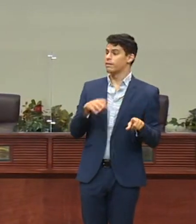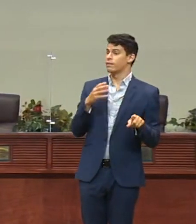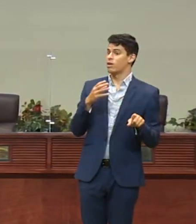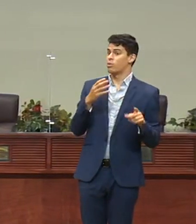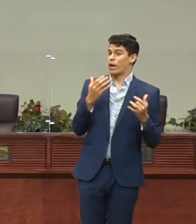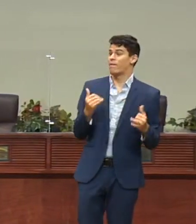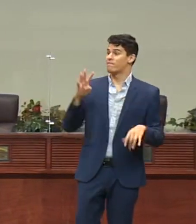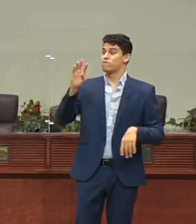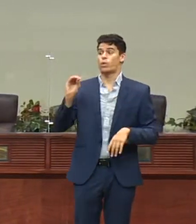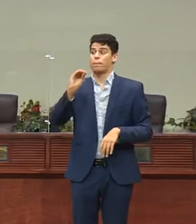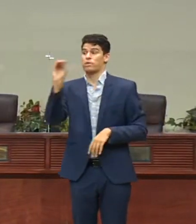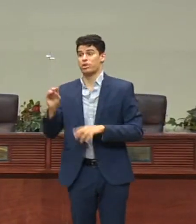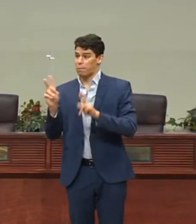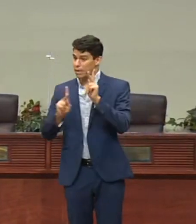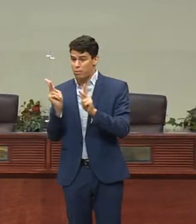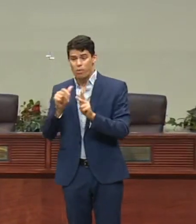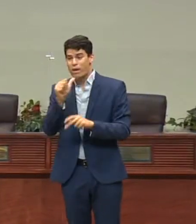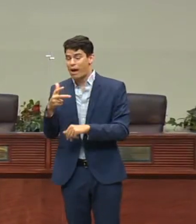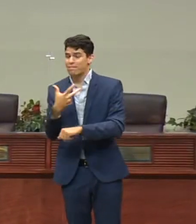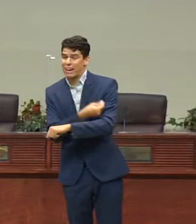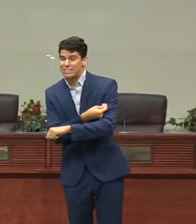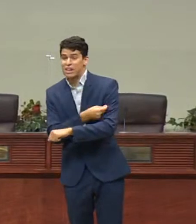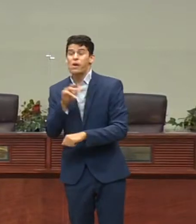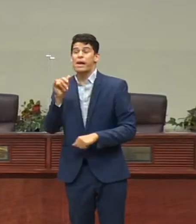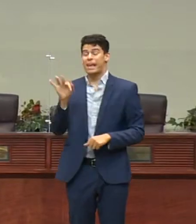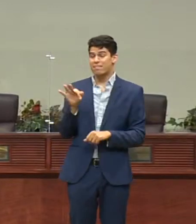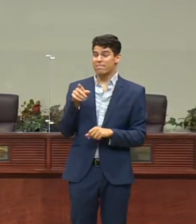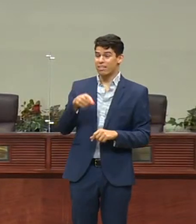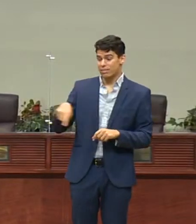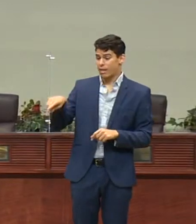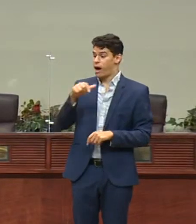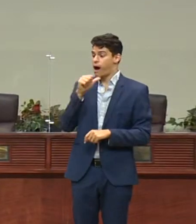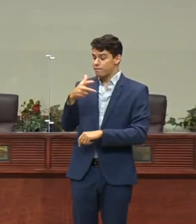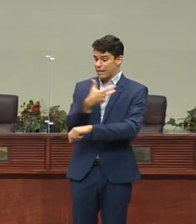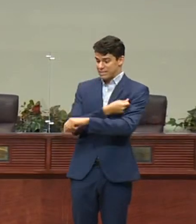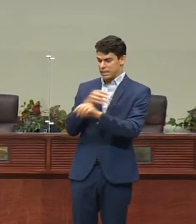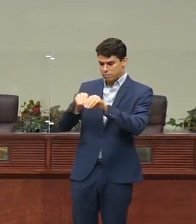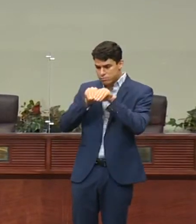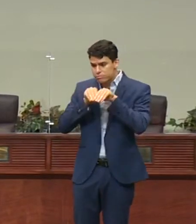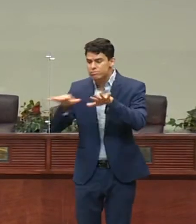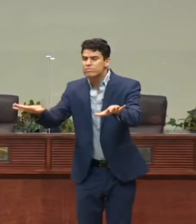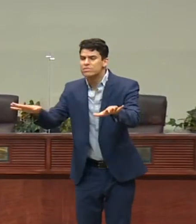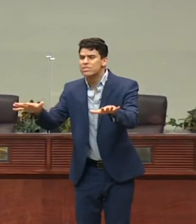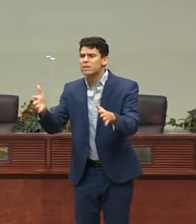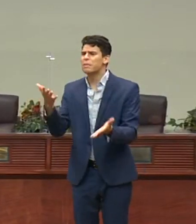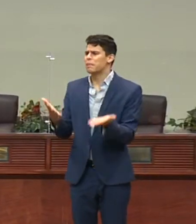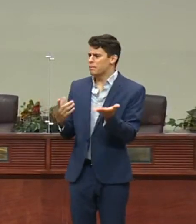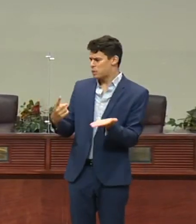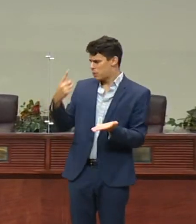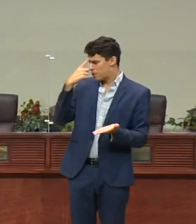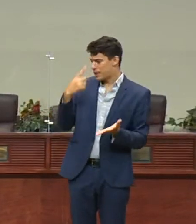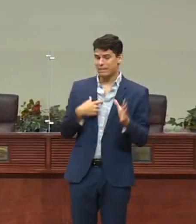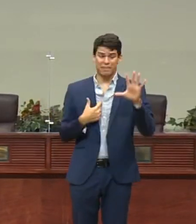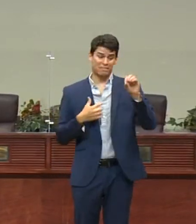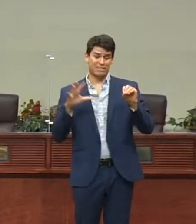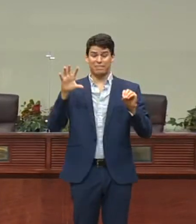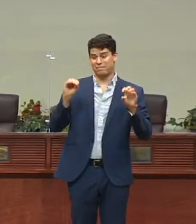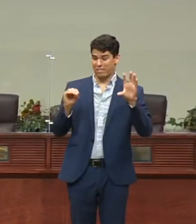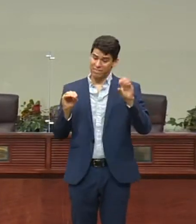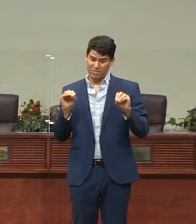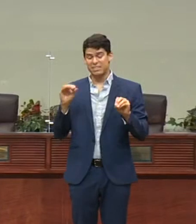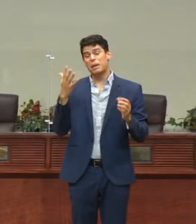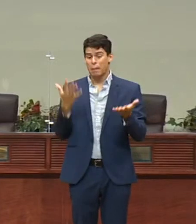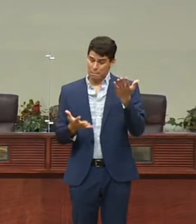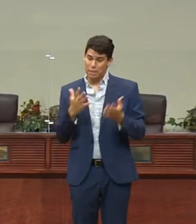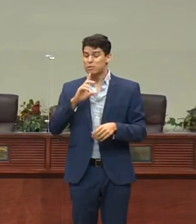unvaccinated. If this is a pandemic among the unvaccinated, would you say the odds are you got a 50-50 shot that you're going to get COVID, or it's like a 1 in